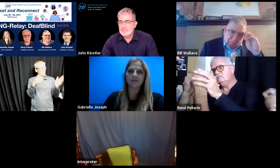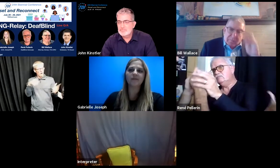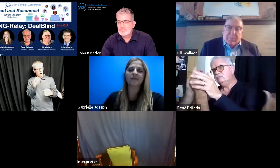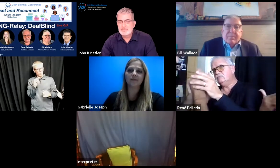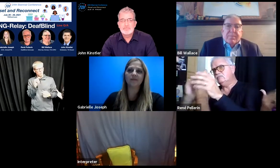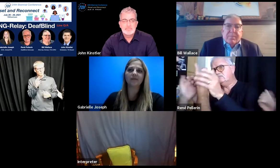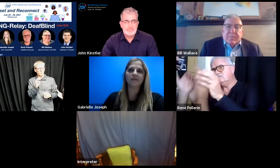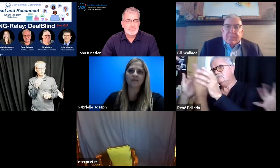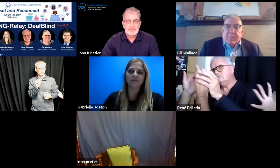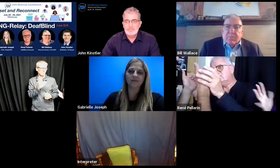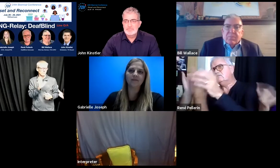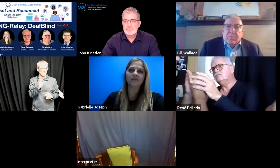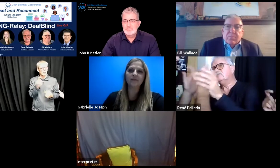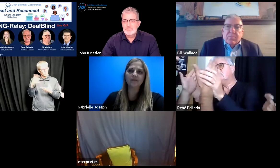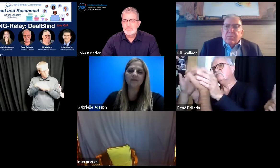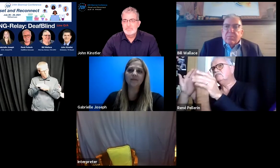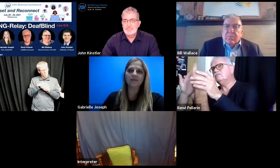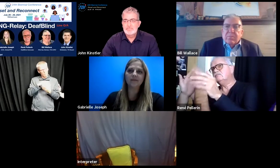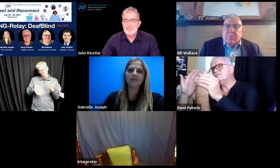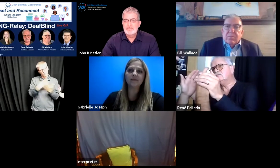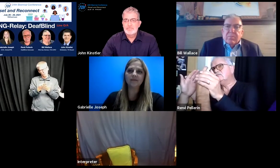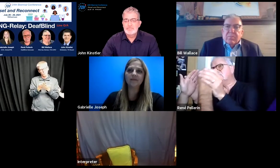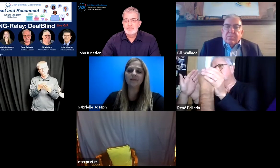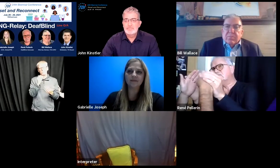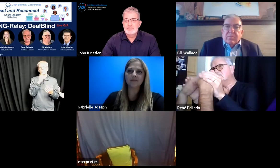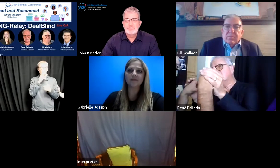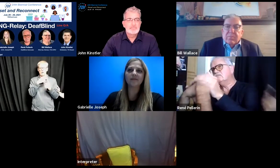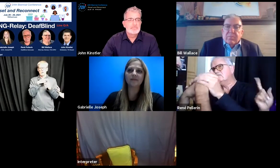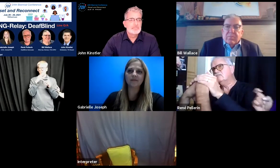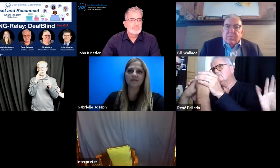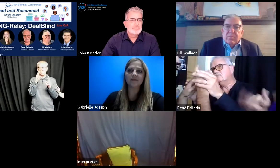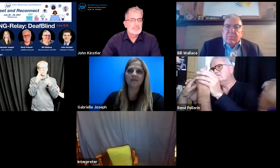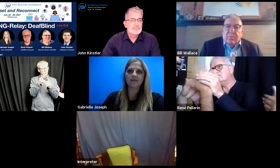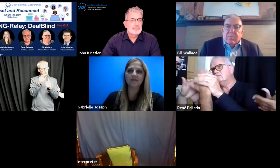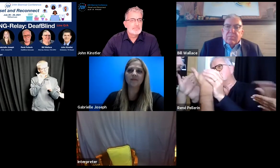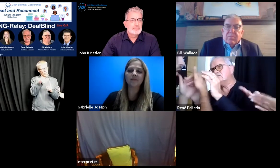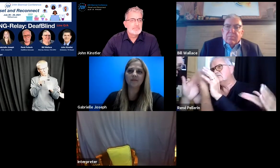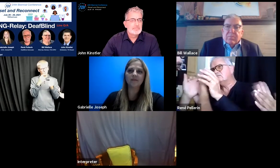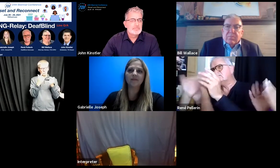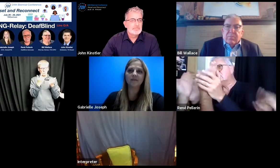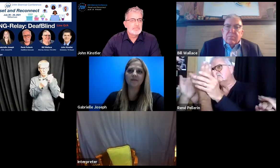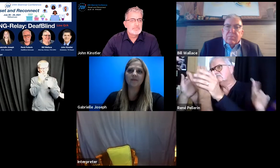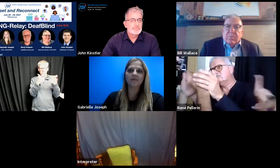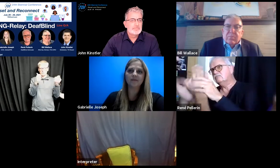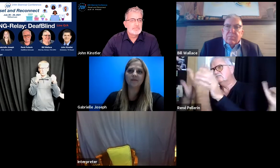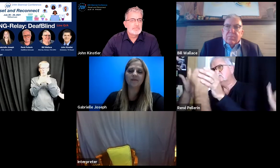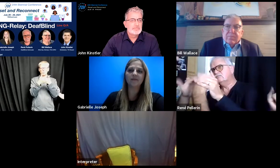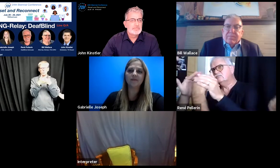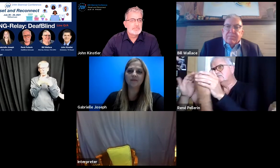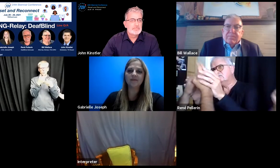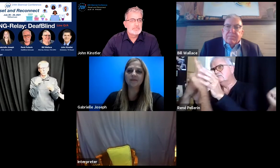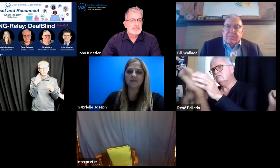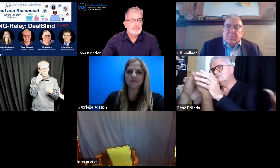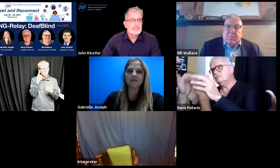And what that looks like in the future, that change cannot happen without us. So it's important to include everyone to take part of this